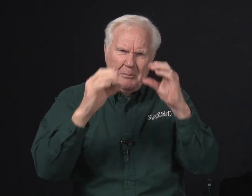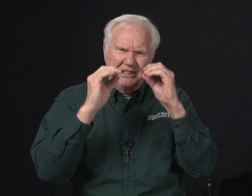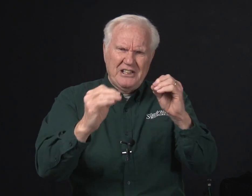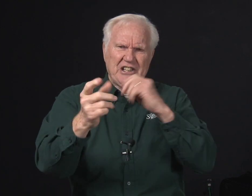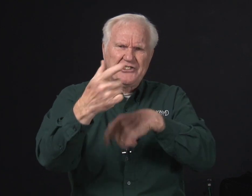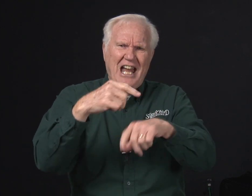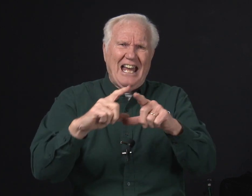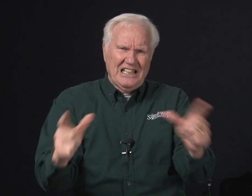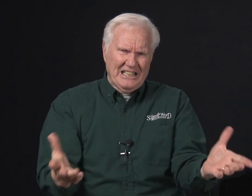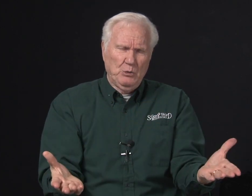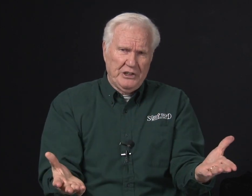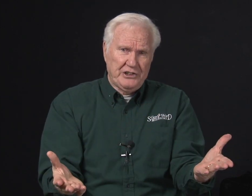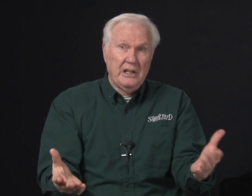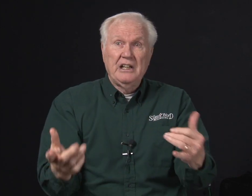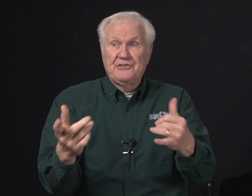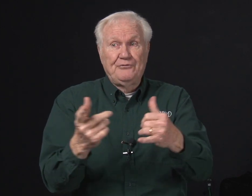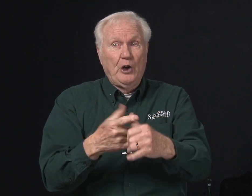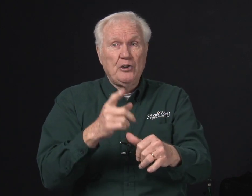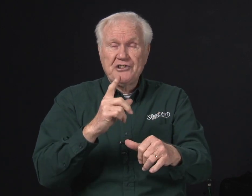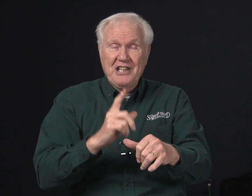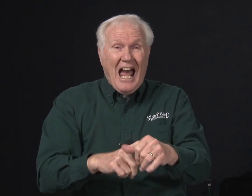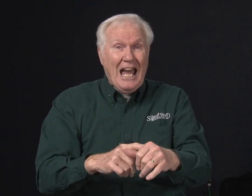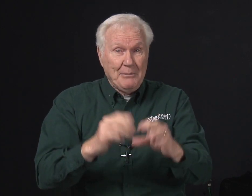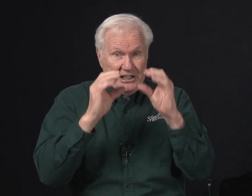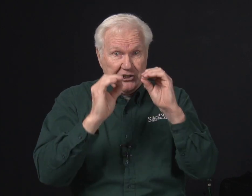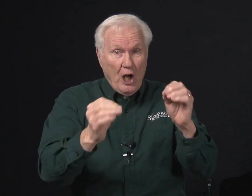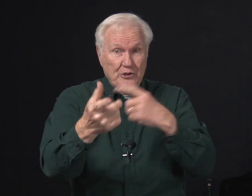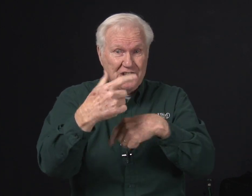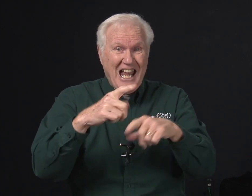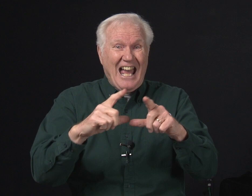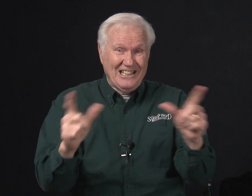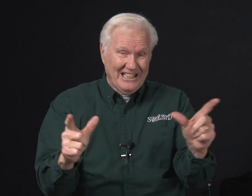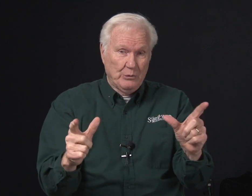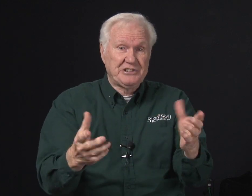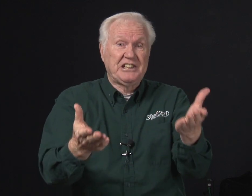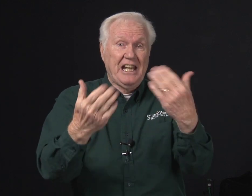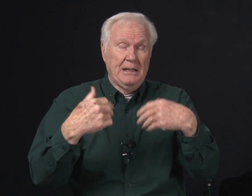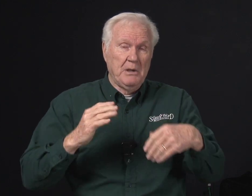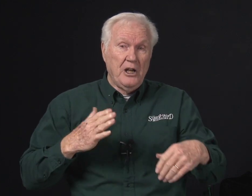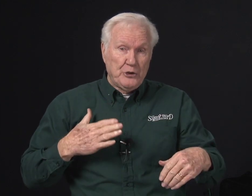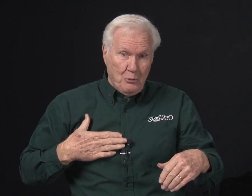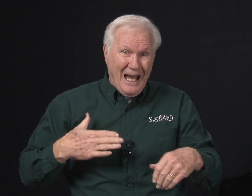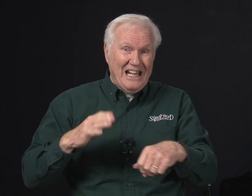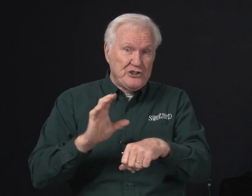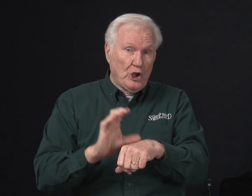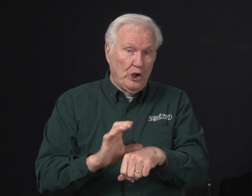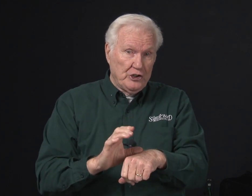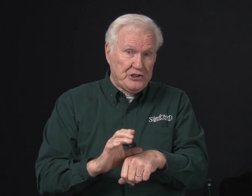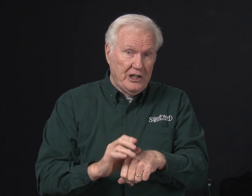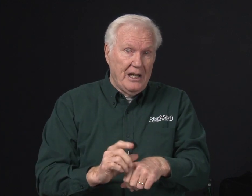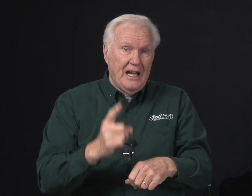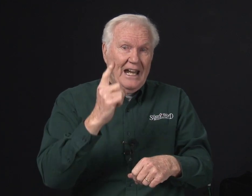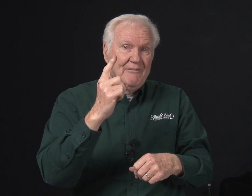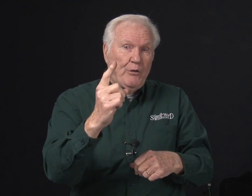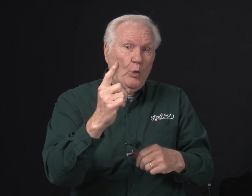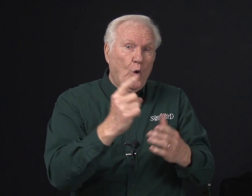and teach sign language. First time he taught sign language, he came to my church, and for